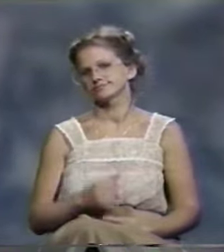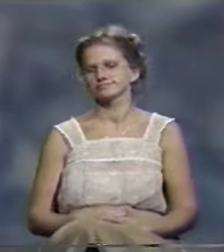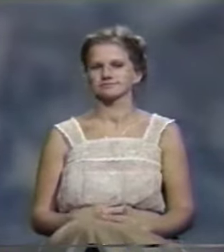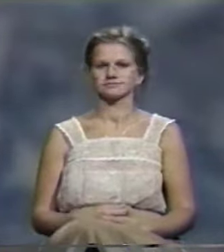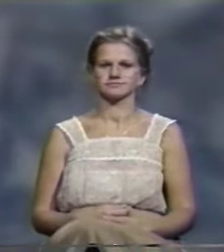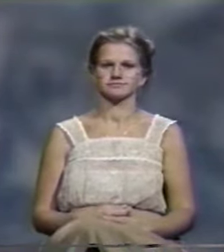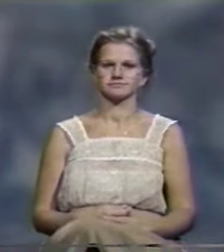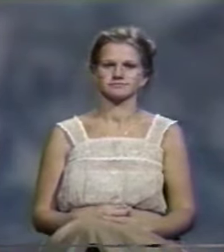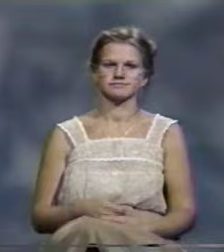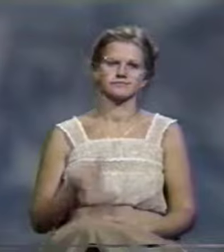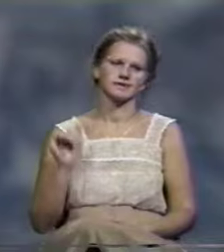I see.